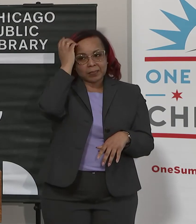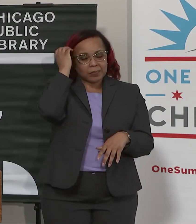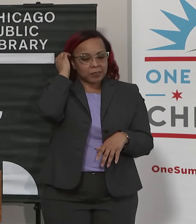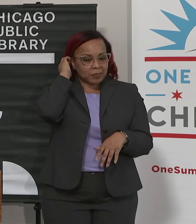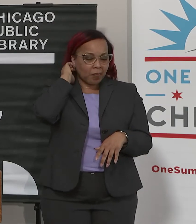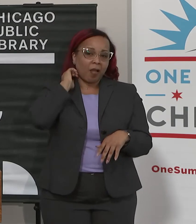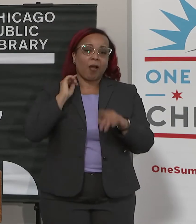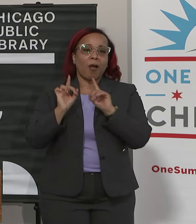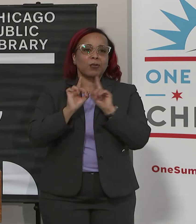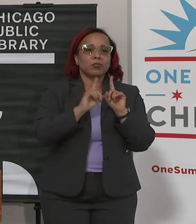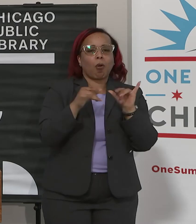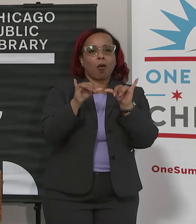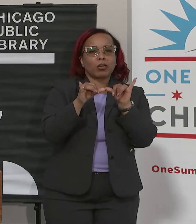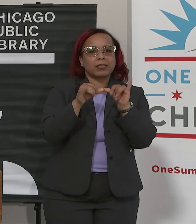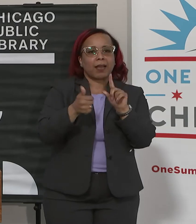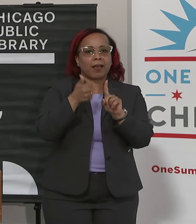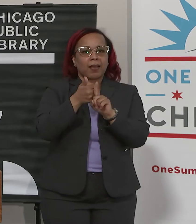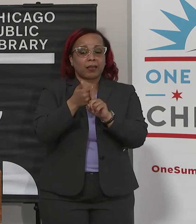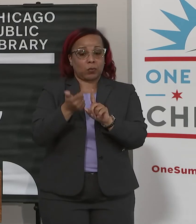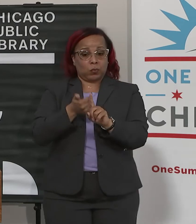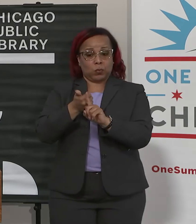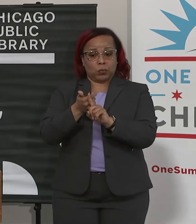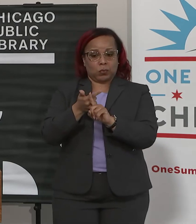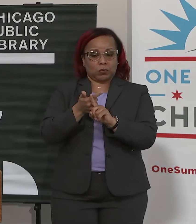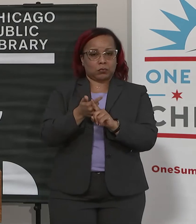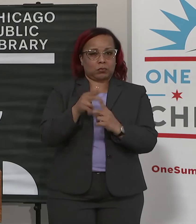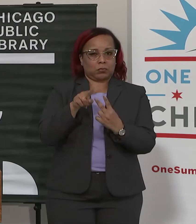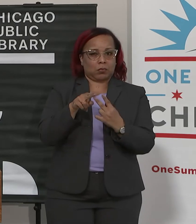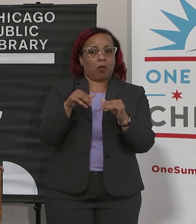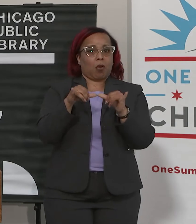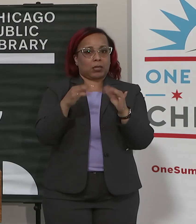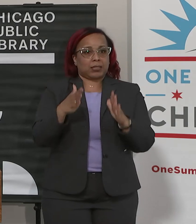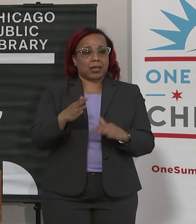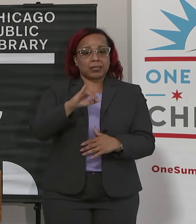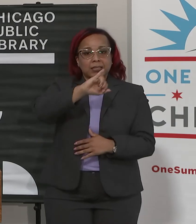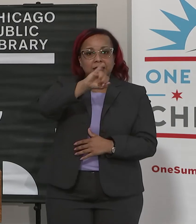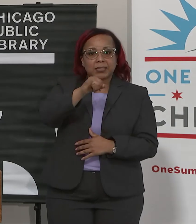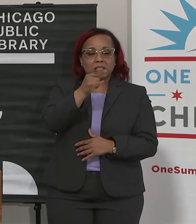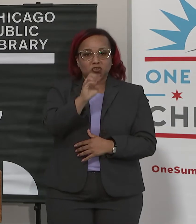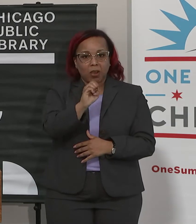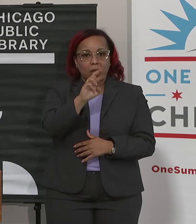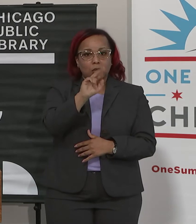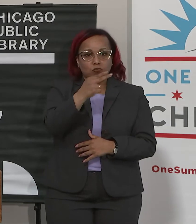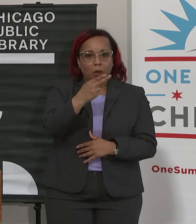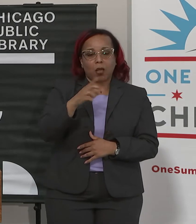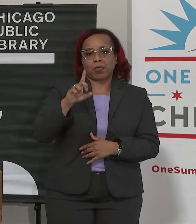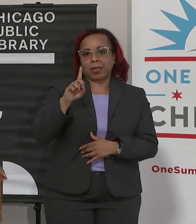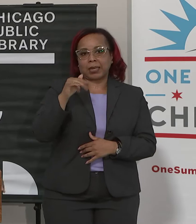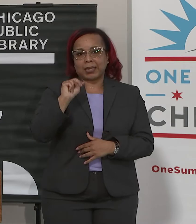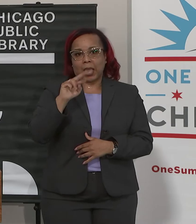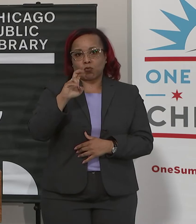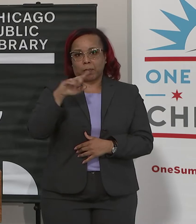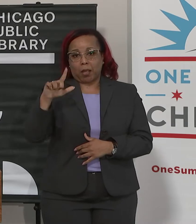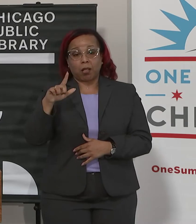then also our architects, Koo Architects, Jackie Koo, Bruce Roth, Dan Rappel, not only for the